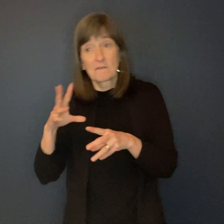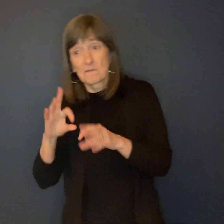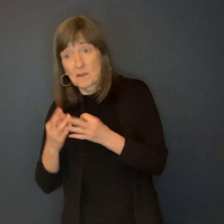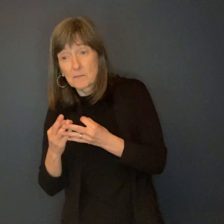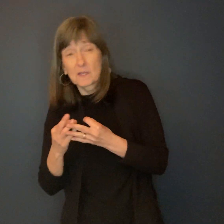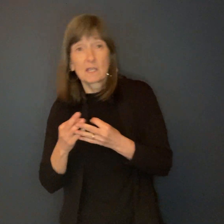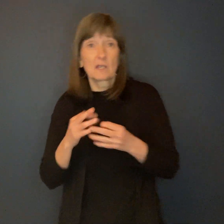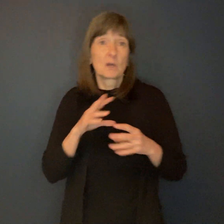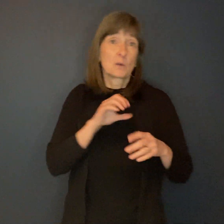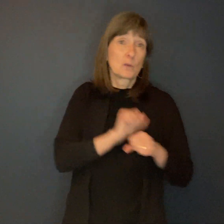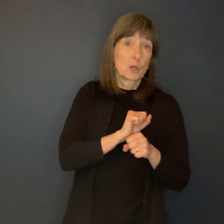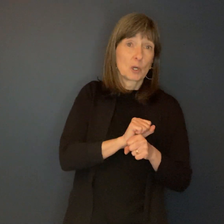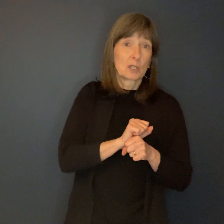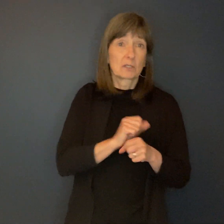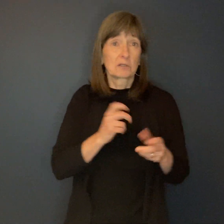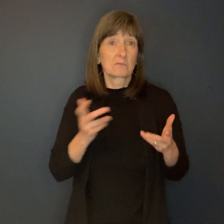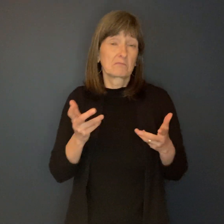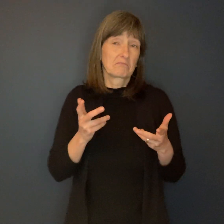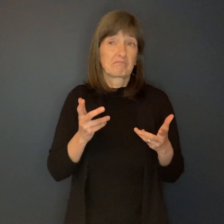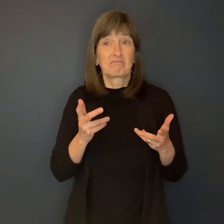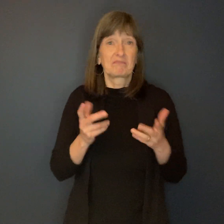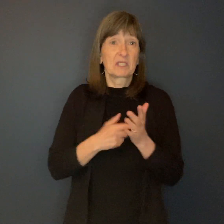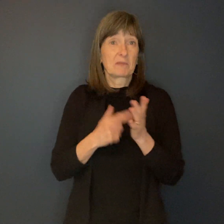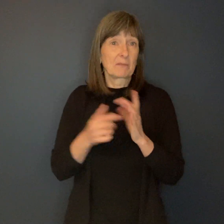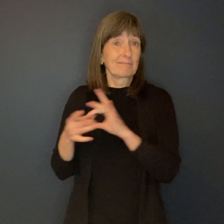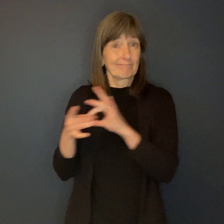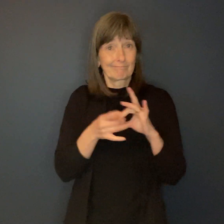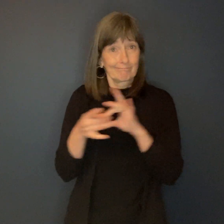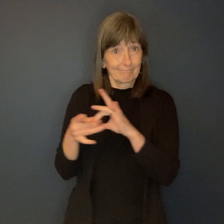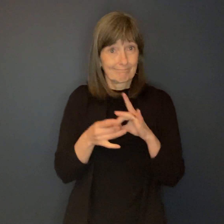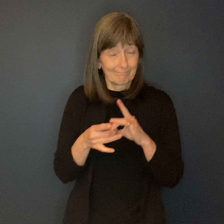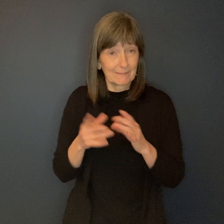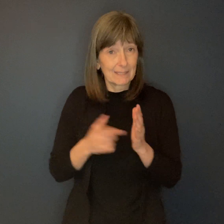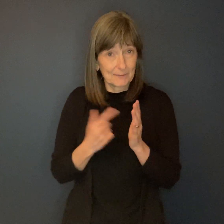the work are, you know, connected, and for